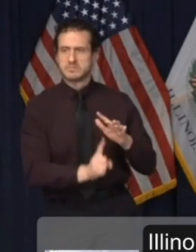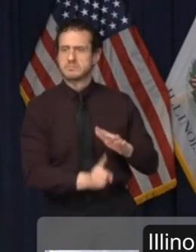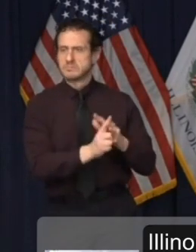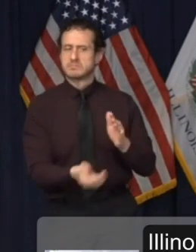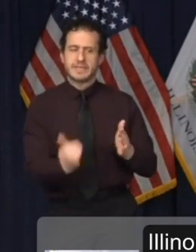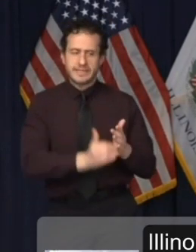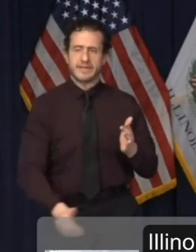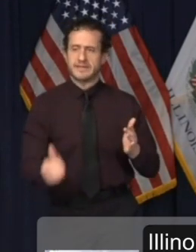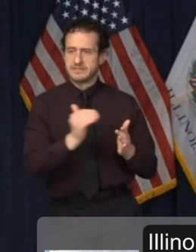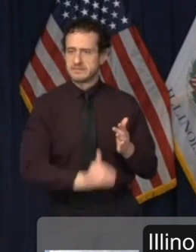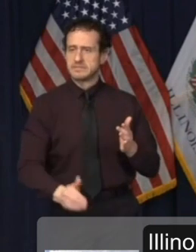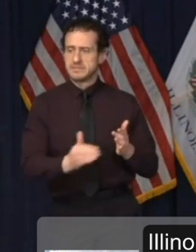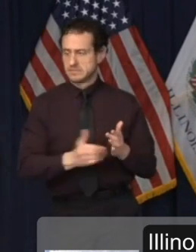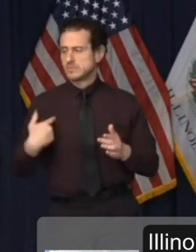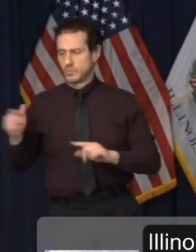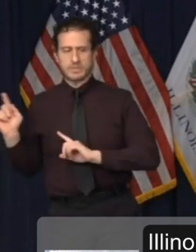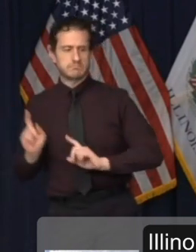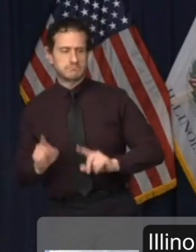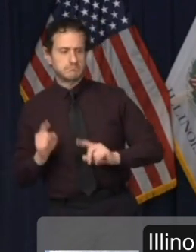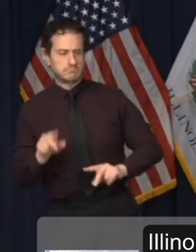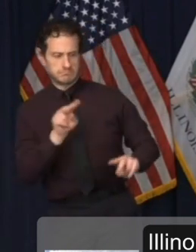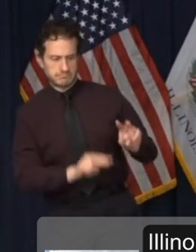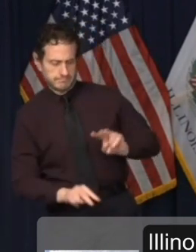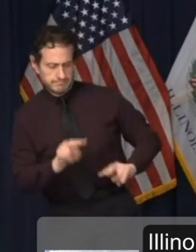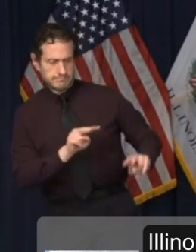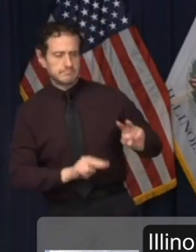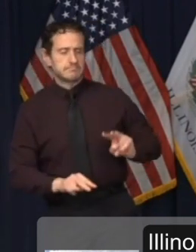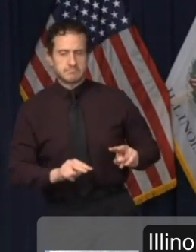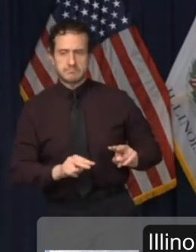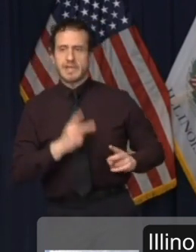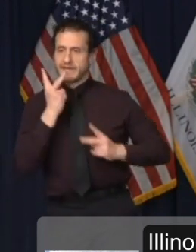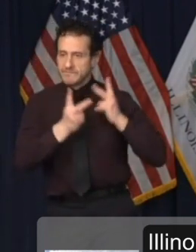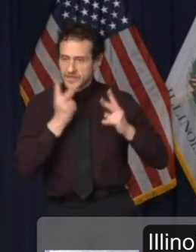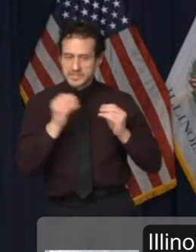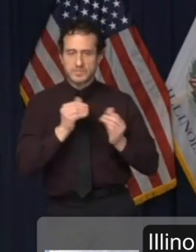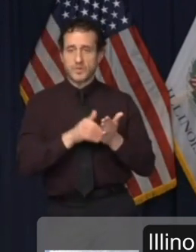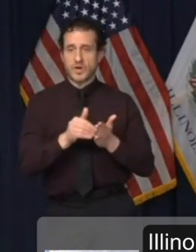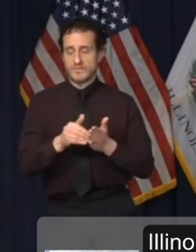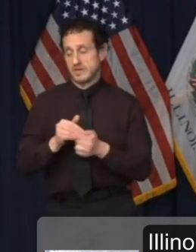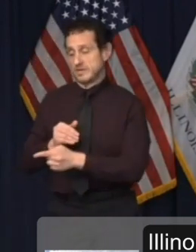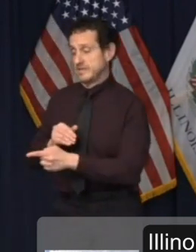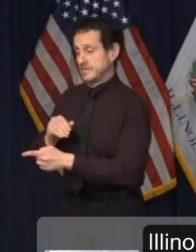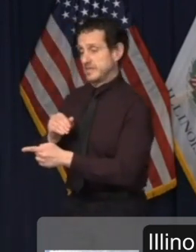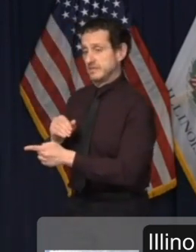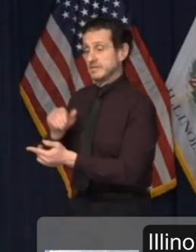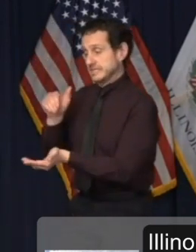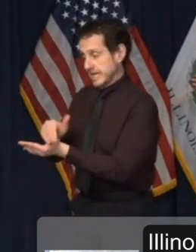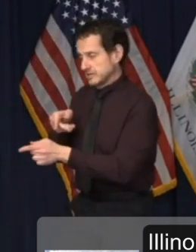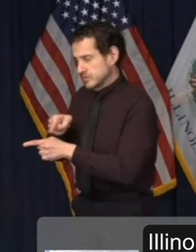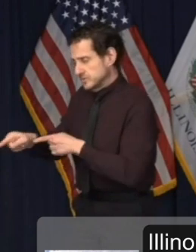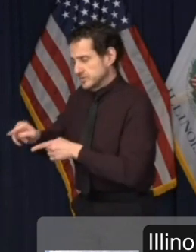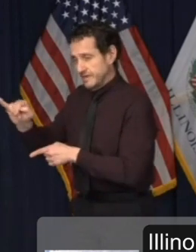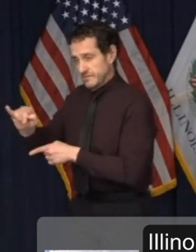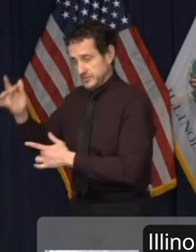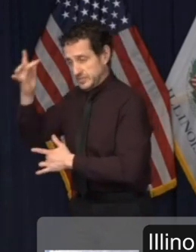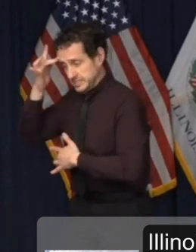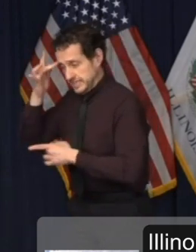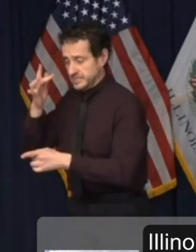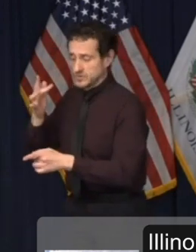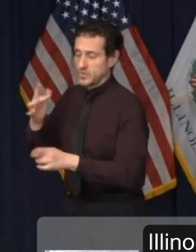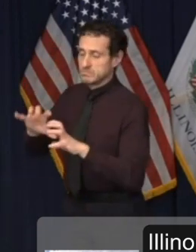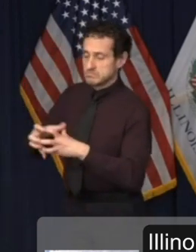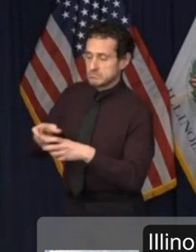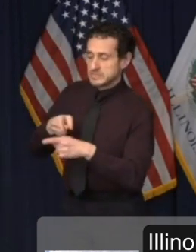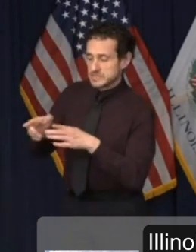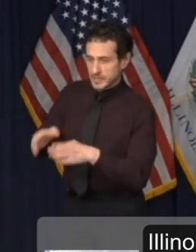more on-site monitoring and also more visits from our infectious disease doctors or our infection control specialists.